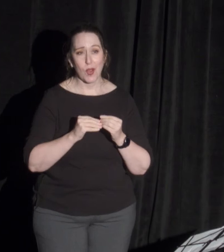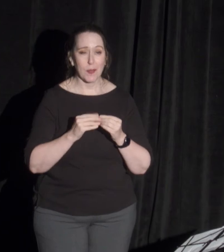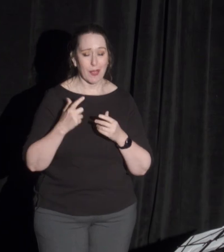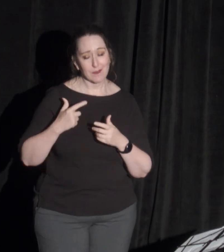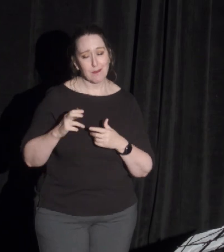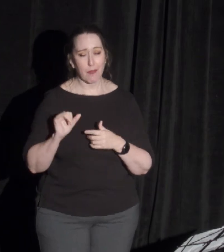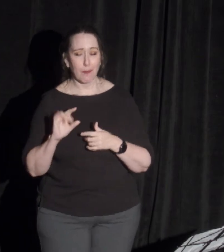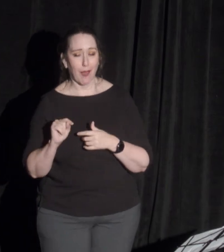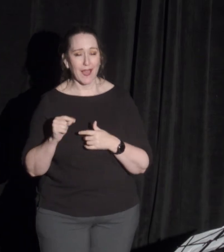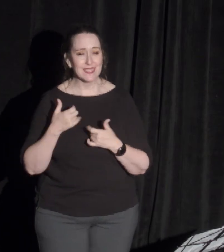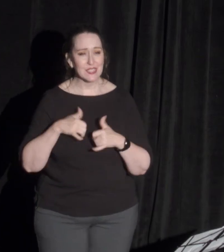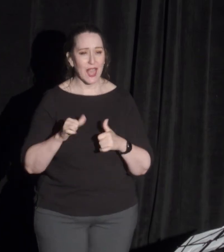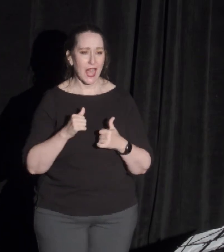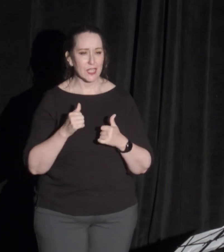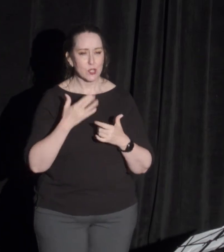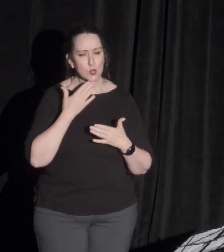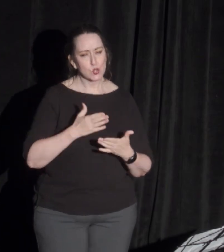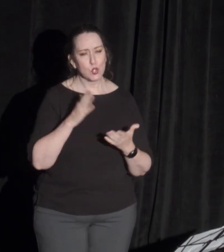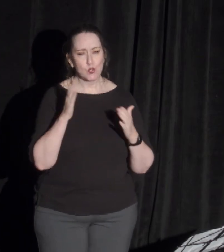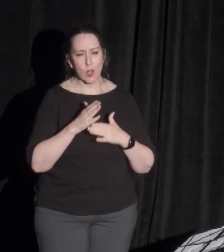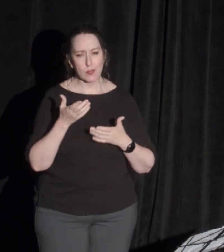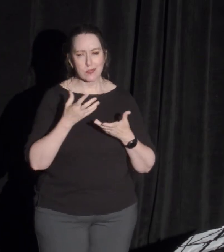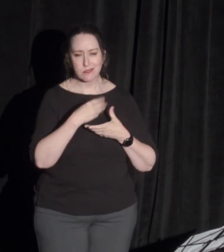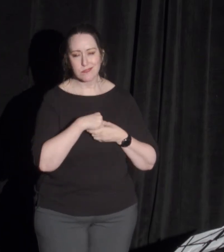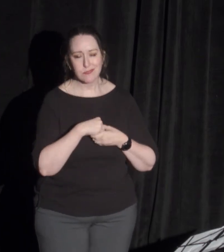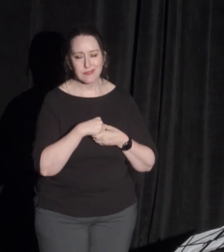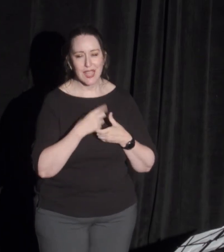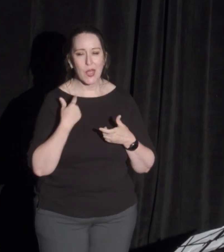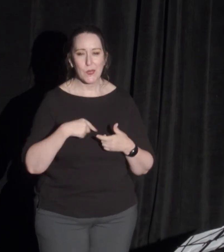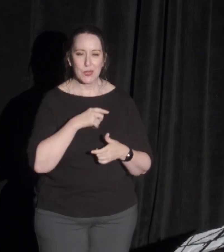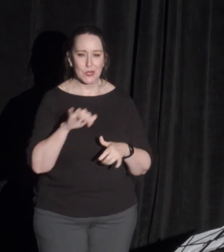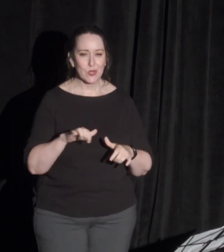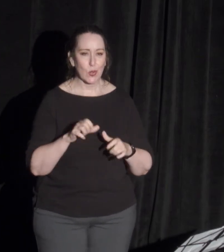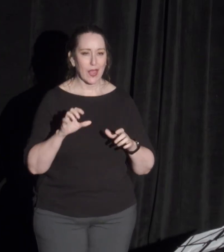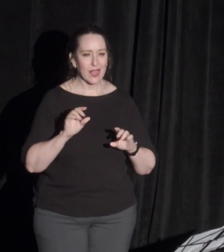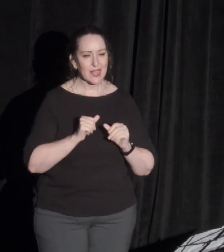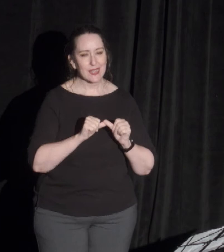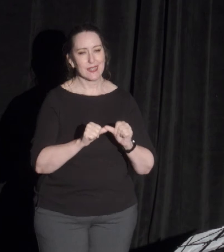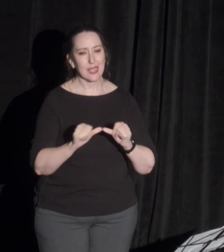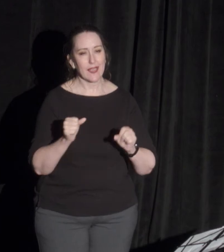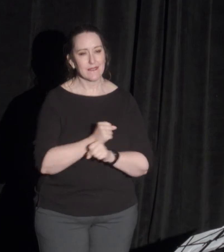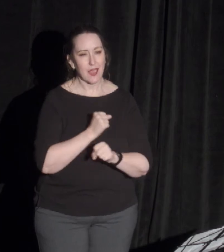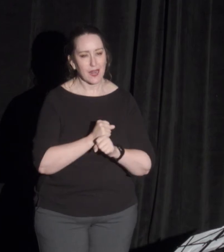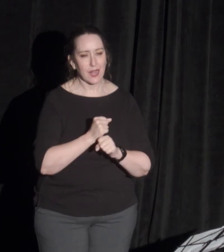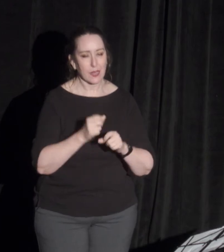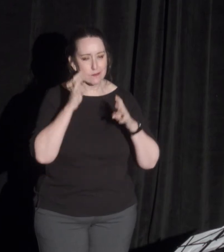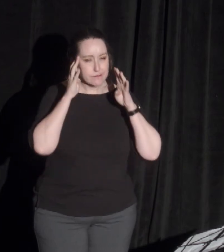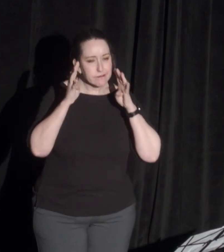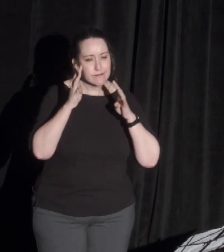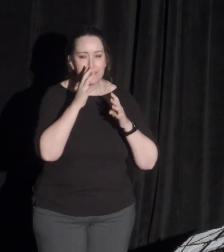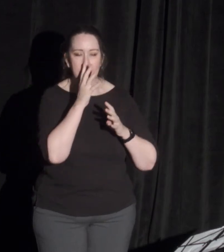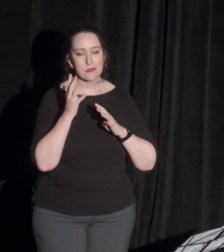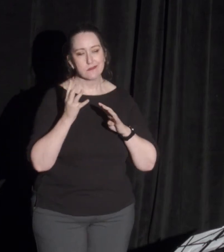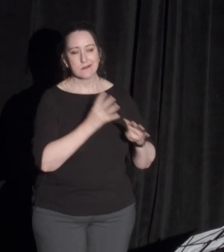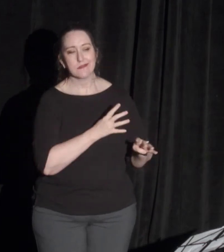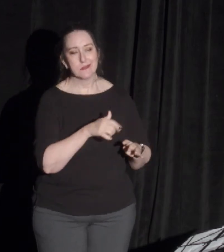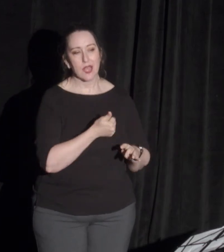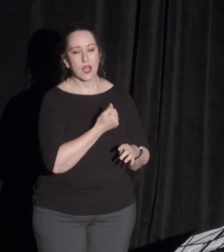still has some good trouble to get into. And so do we. Keep fighting, keep improvising, keep ignoring what anyone else tells you can and